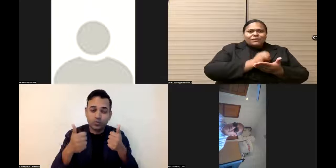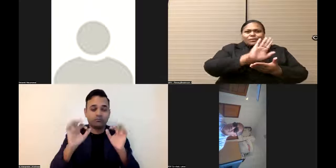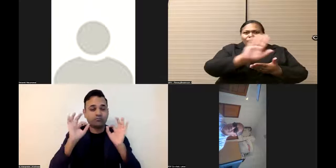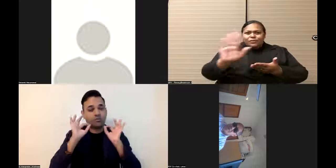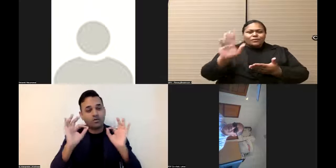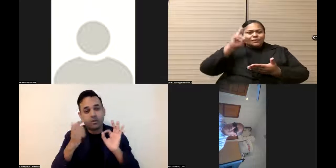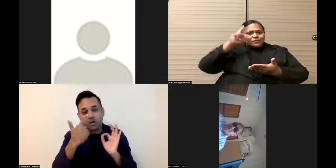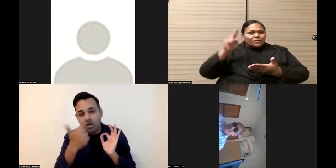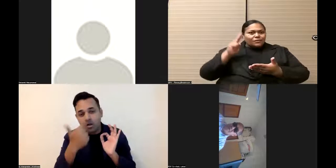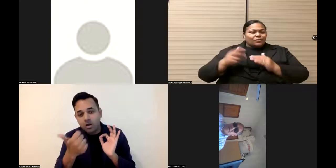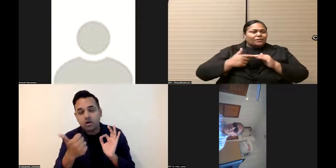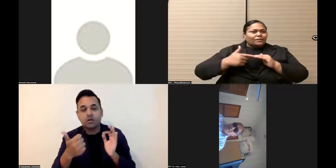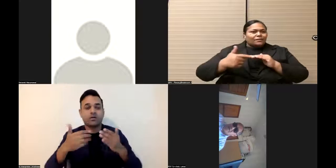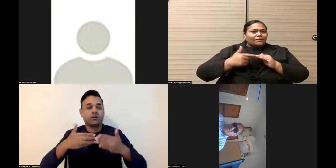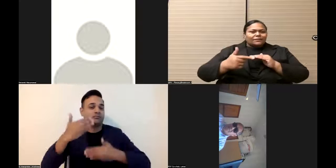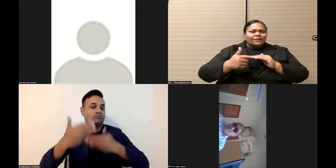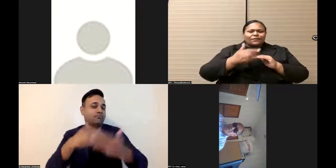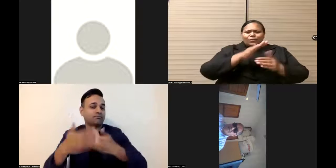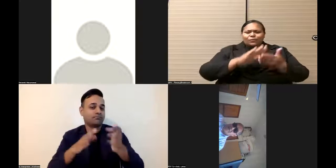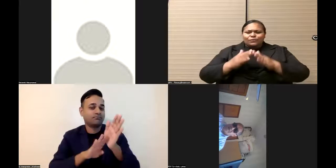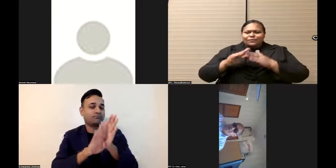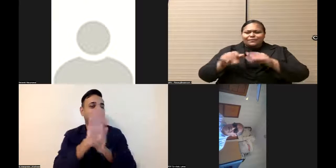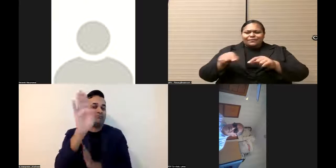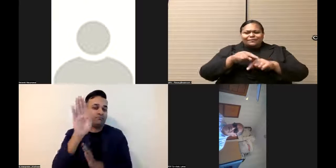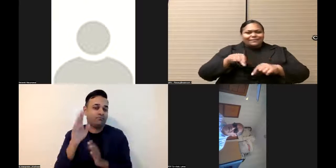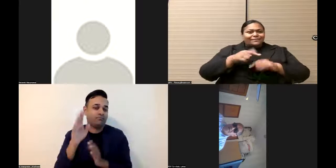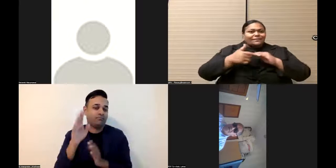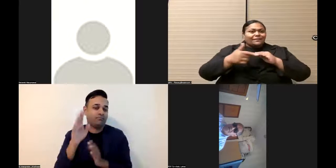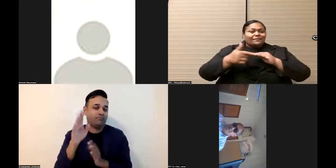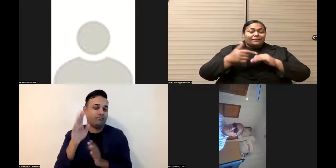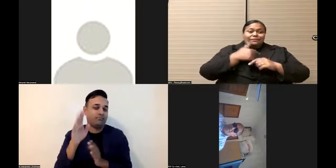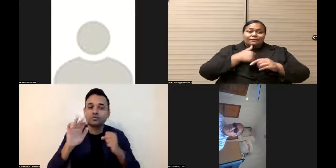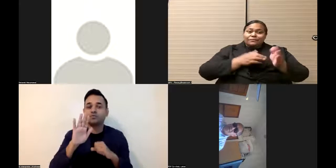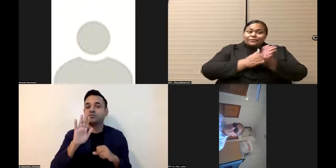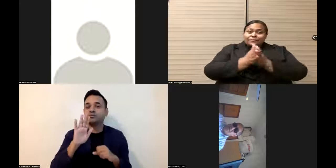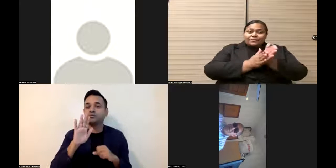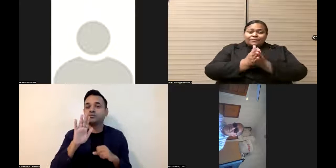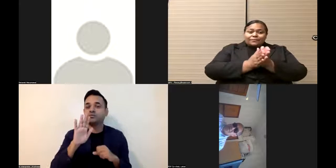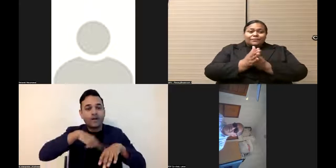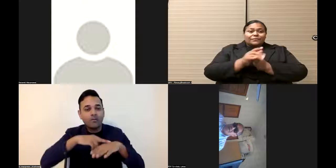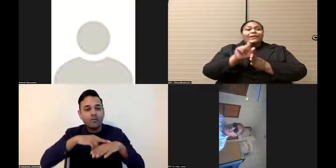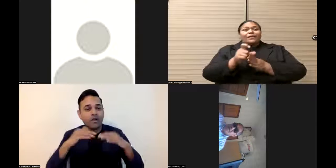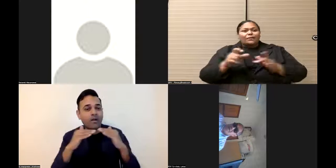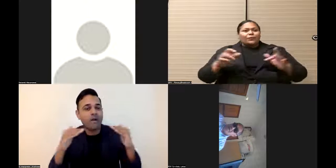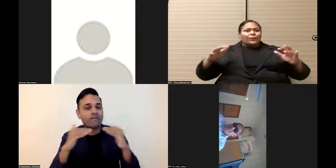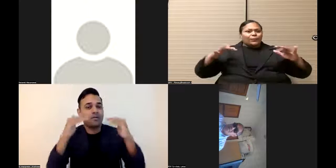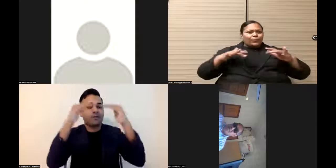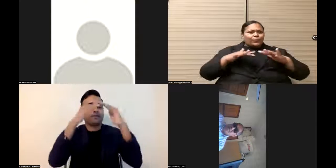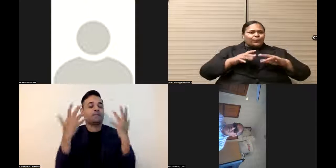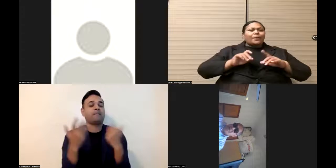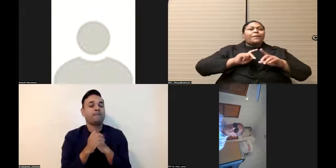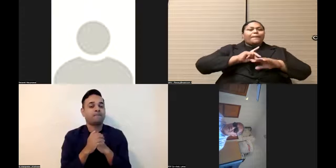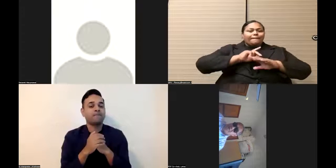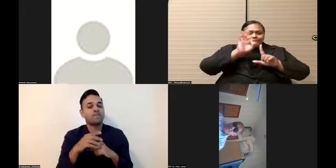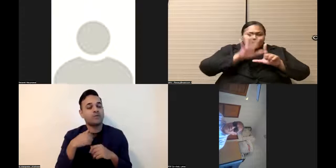forward to the next gathering of our Pacific Satellite Summit in 4 years' time. And God bless